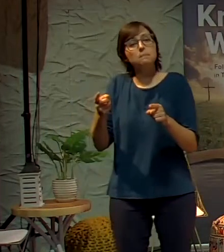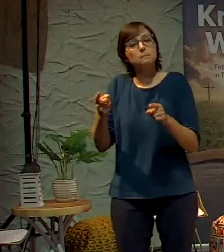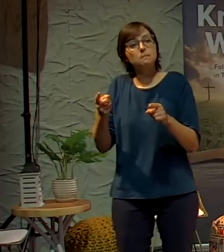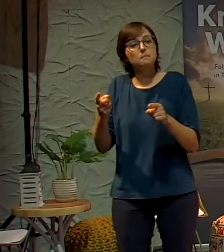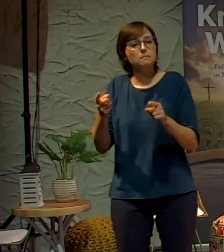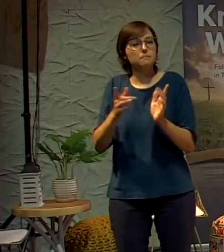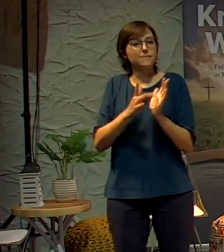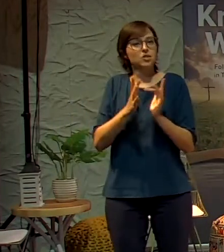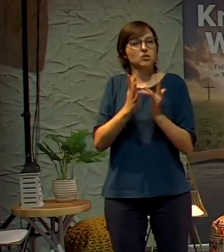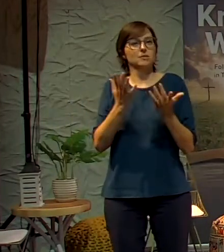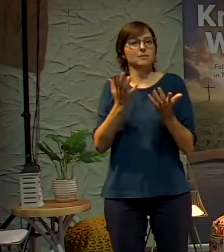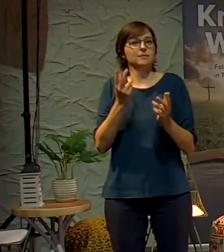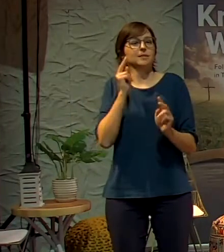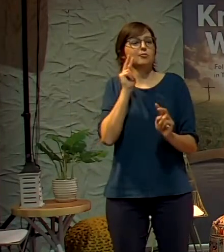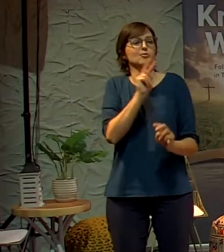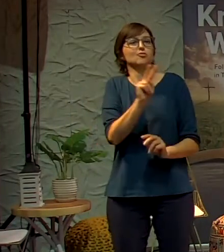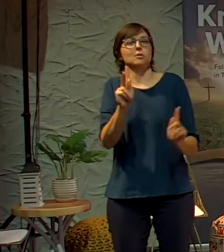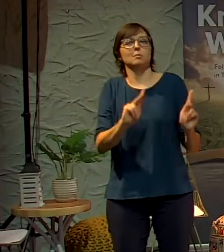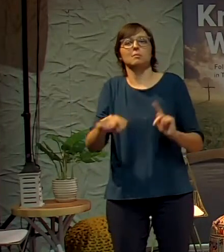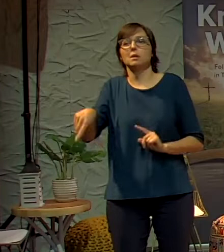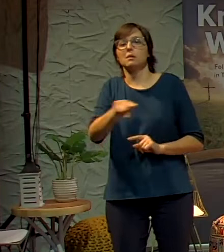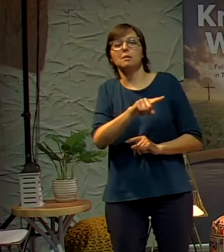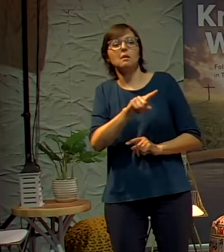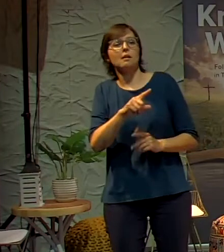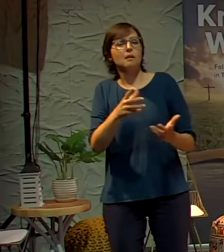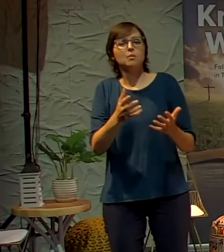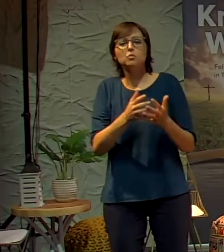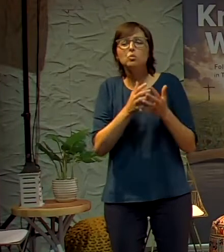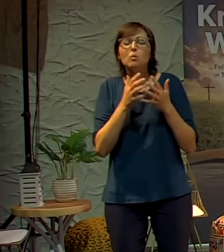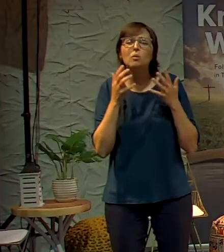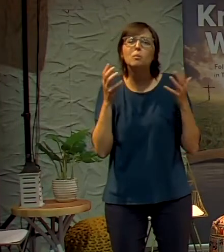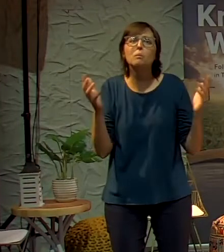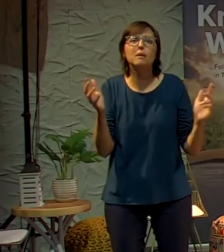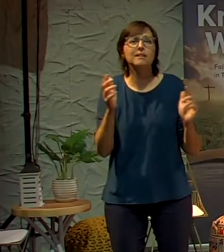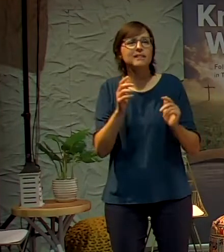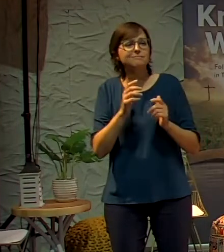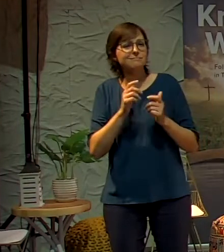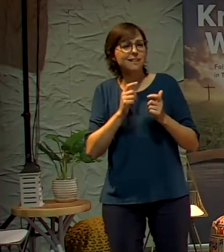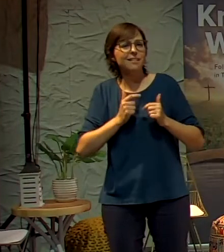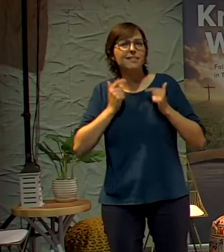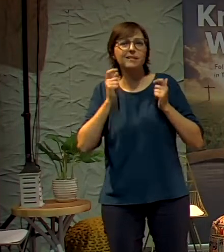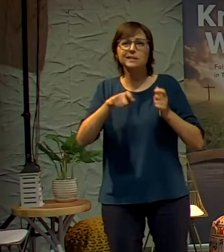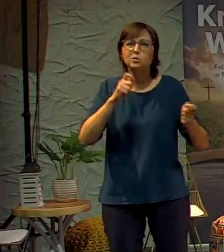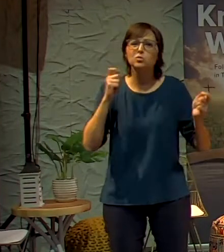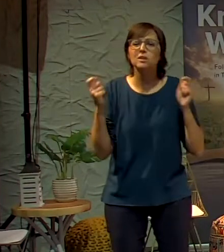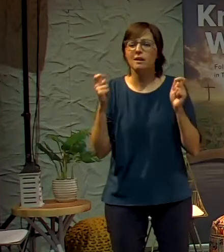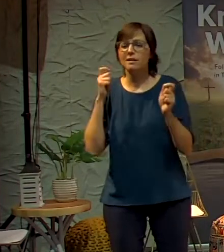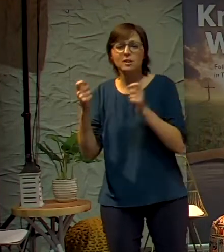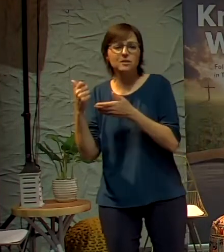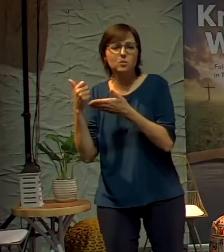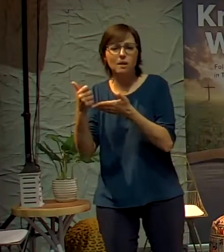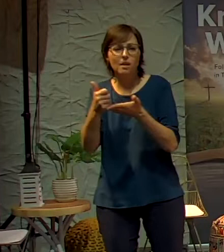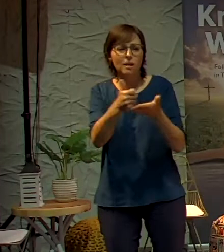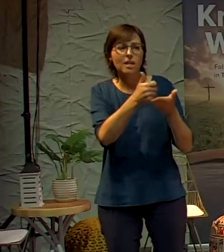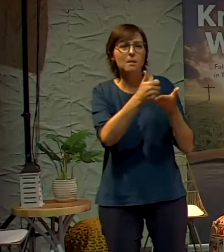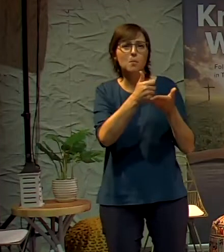Jesus basically looks at the crowds and says, there's so many lives that need to be changed here and so few people to help them change